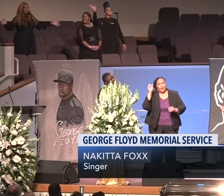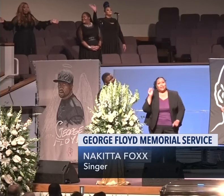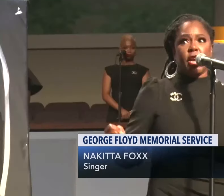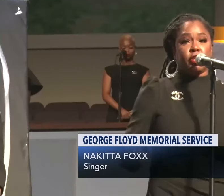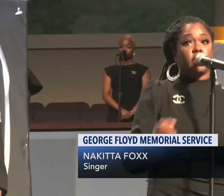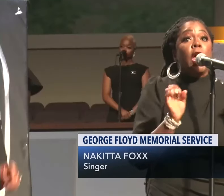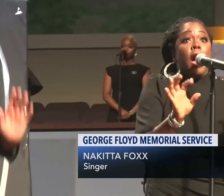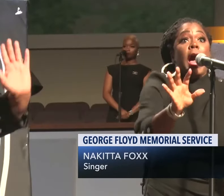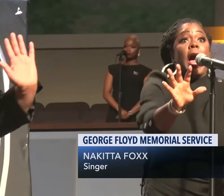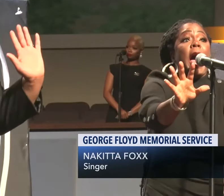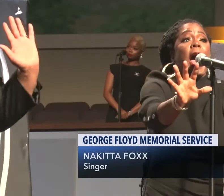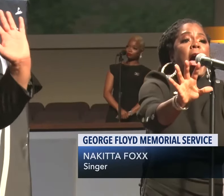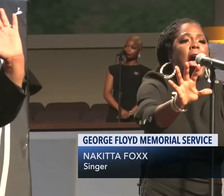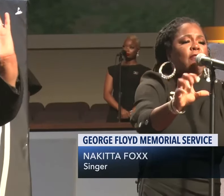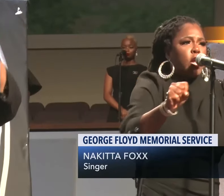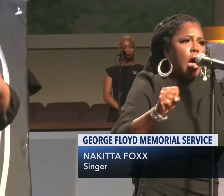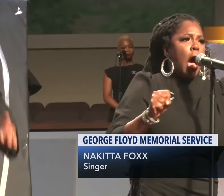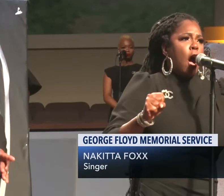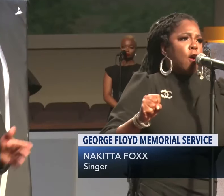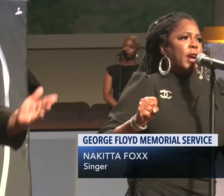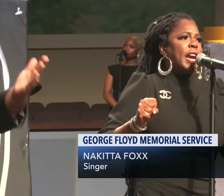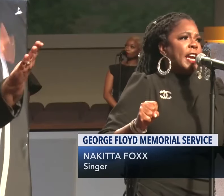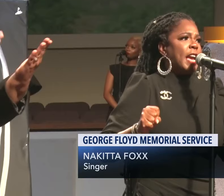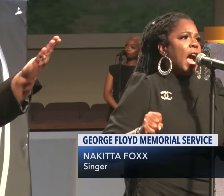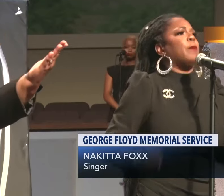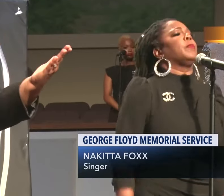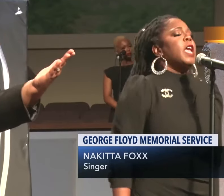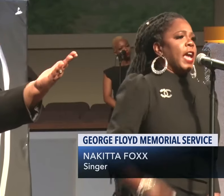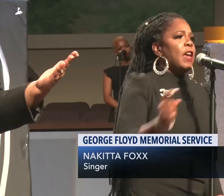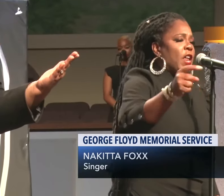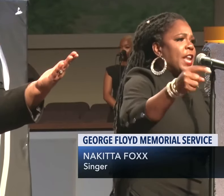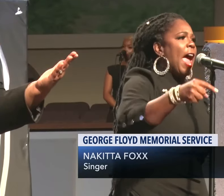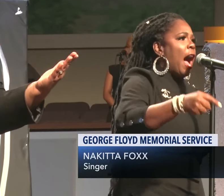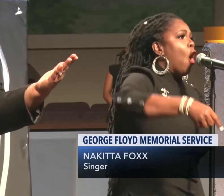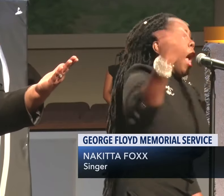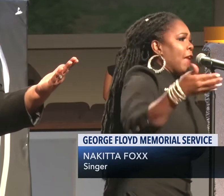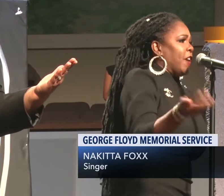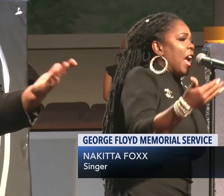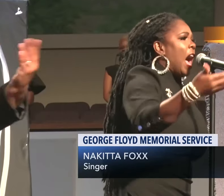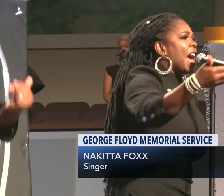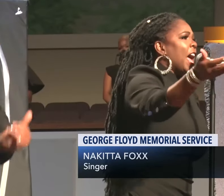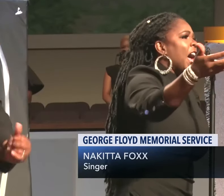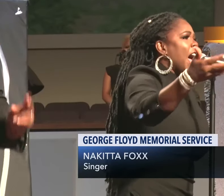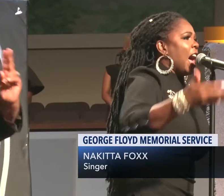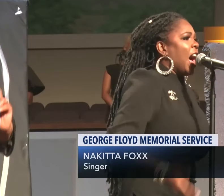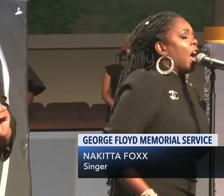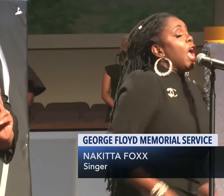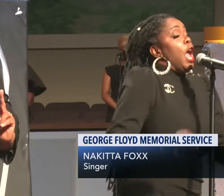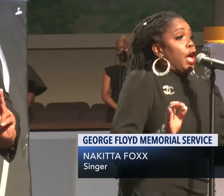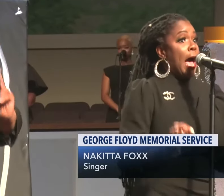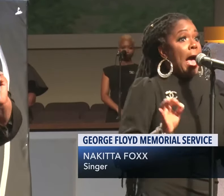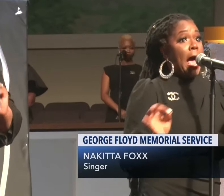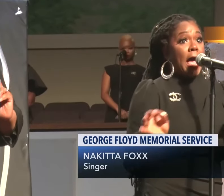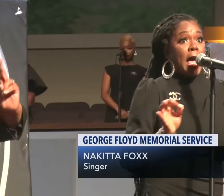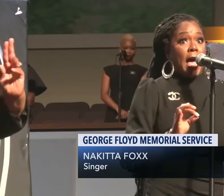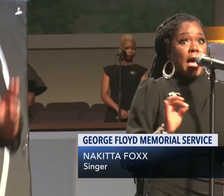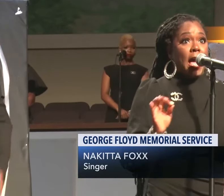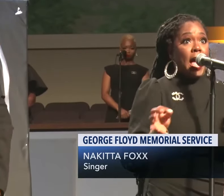Yes, you are Jesus of glory even now. And the honor